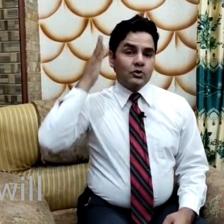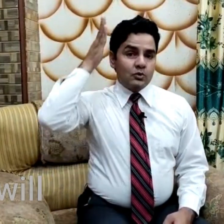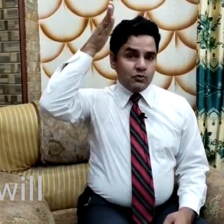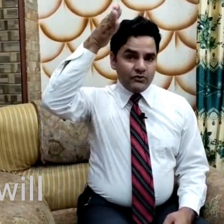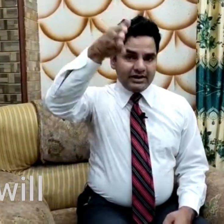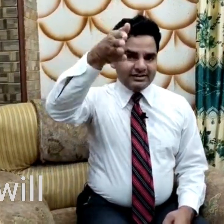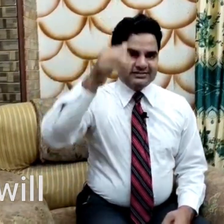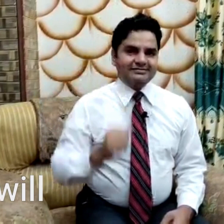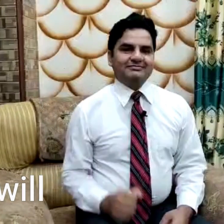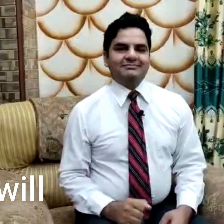well,